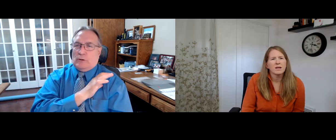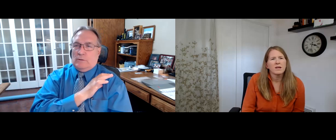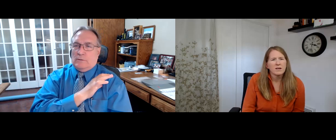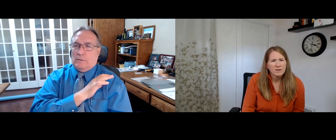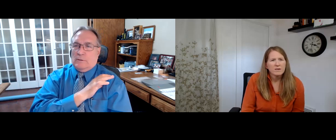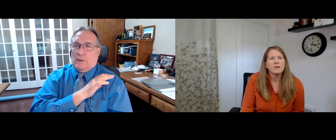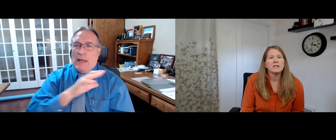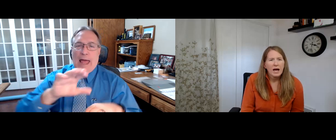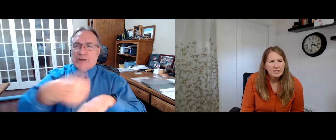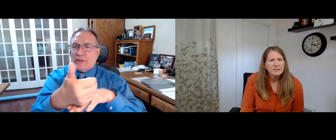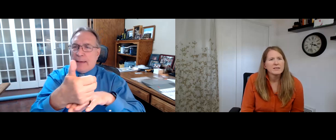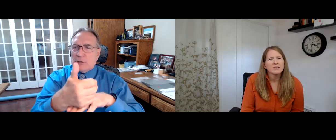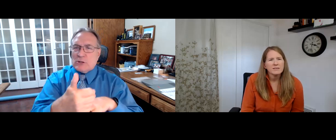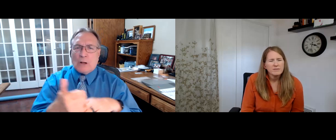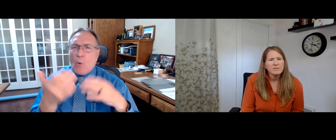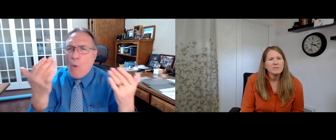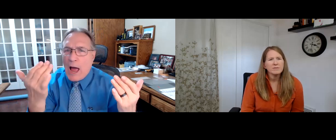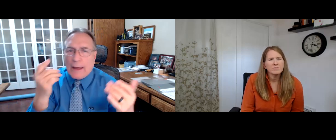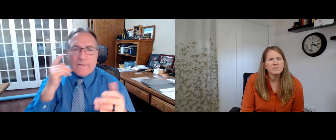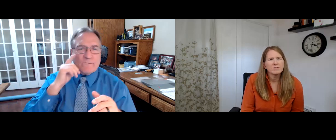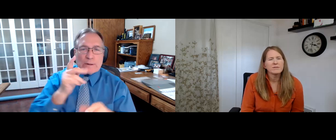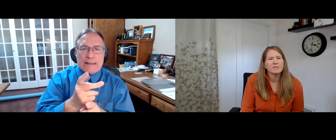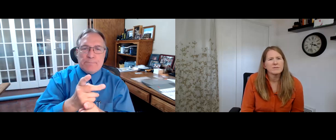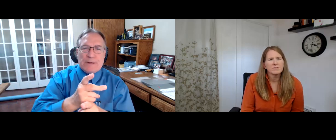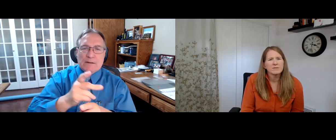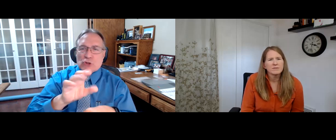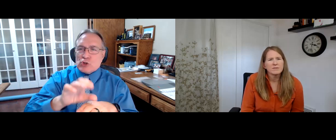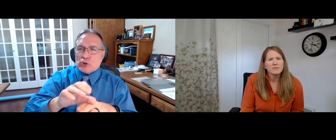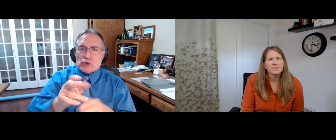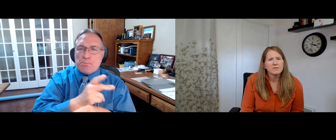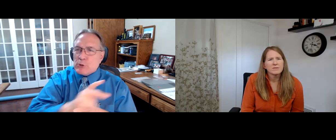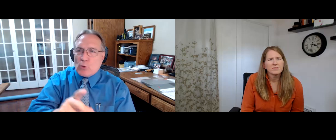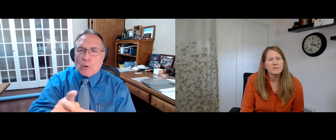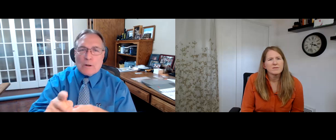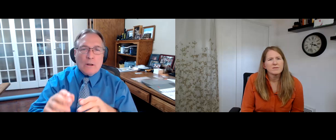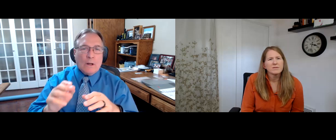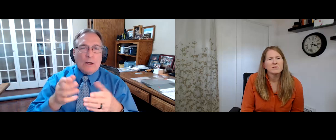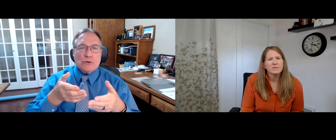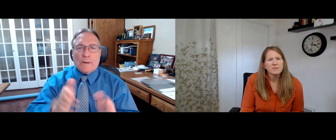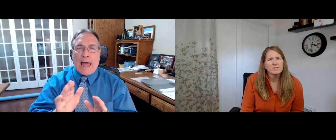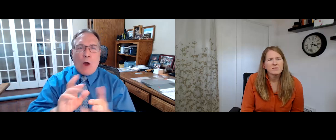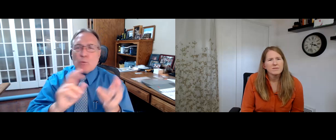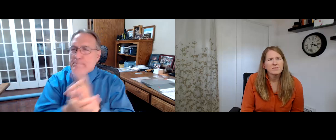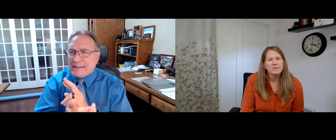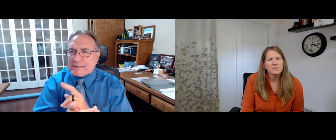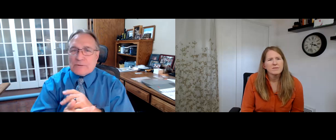Council and establishing. Why? For keeping the church pure, to allow